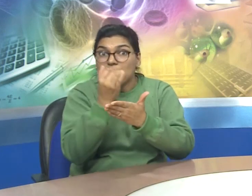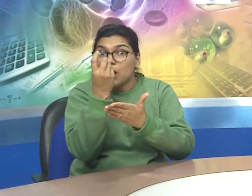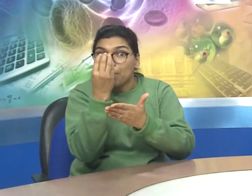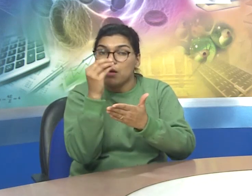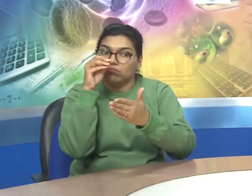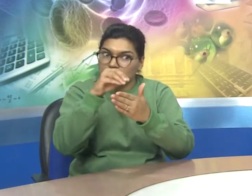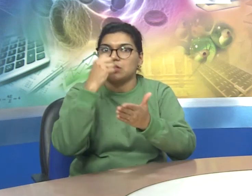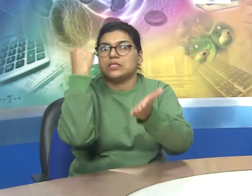and